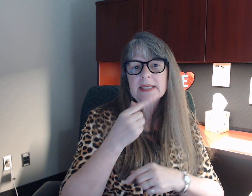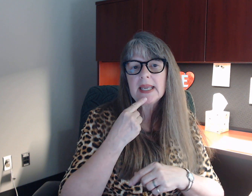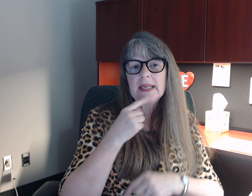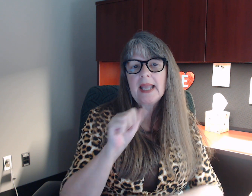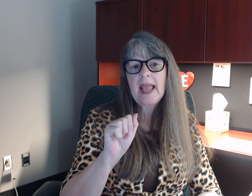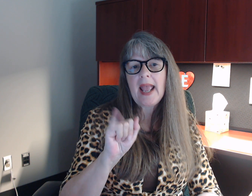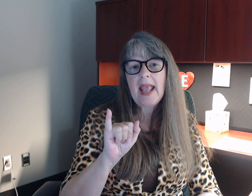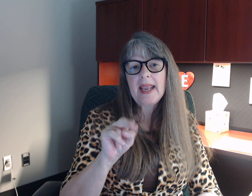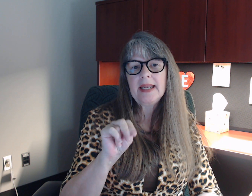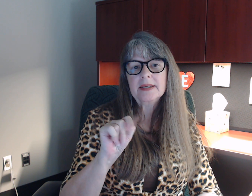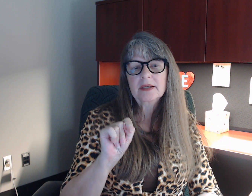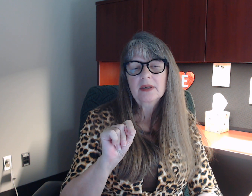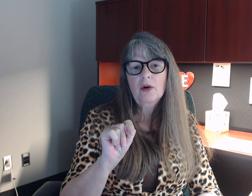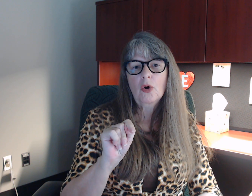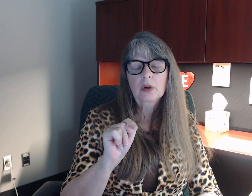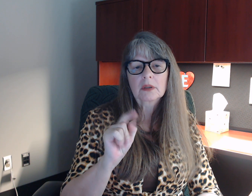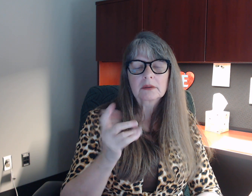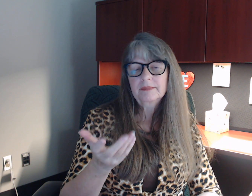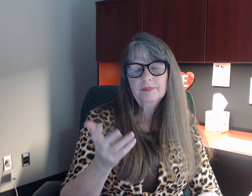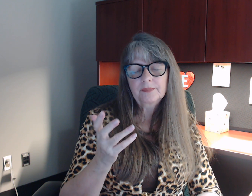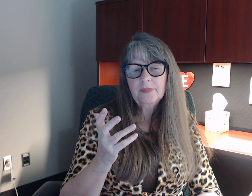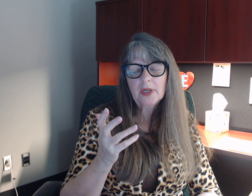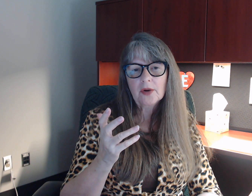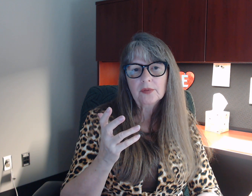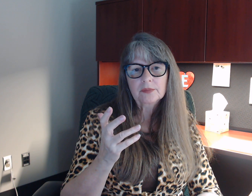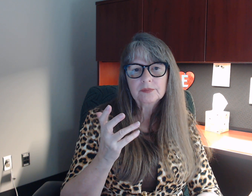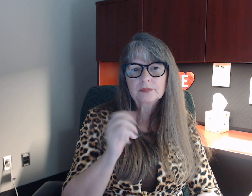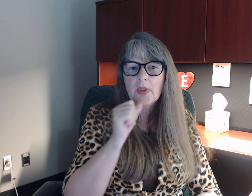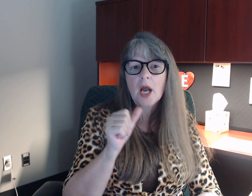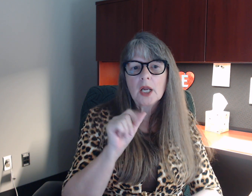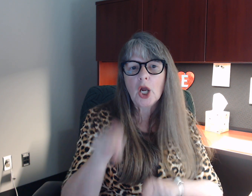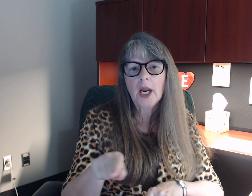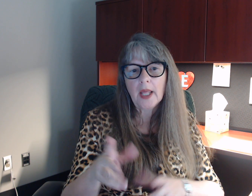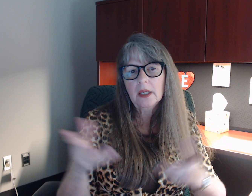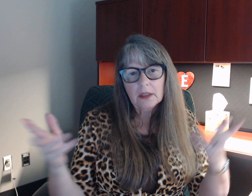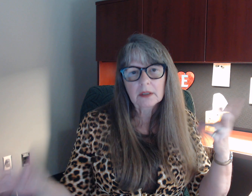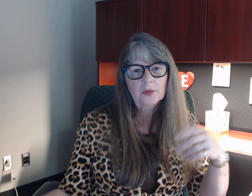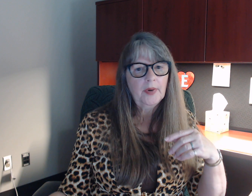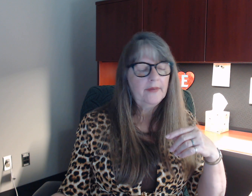saying ain't or you know not gonna or whatever.